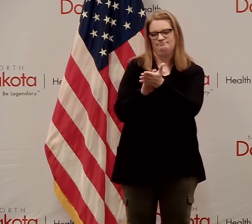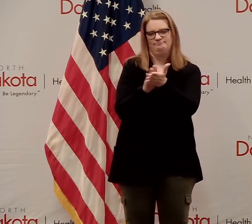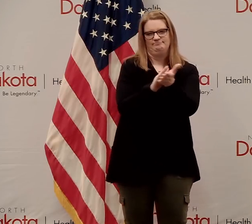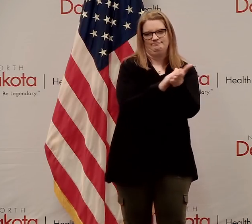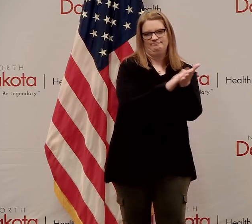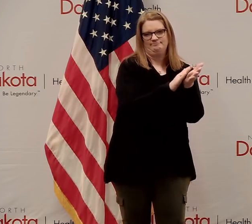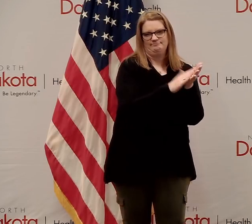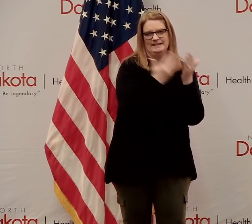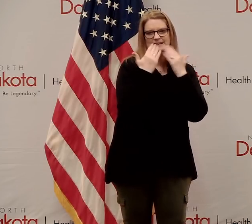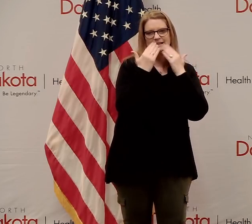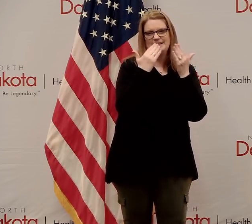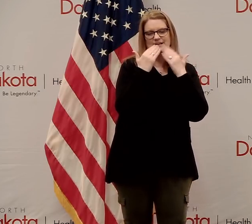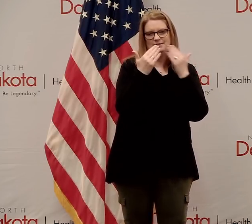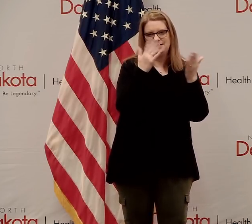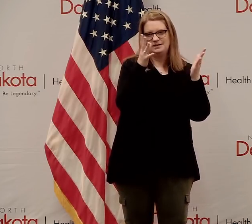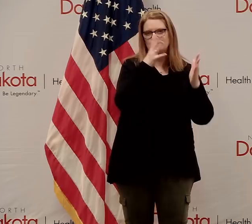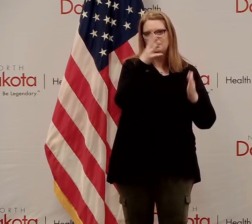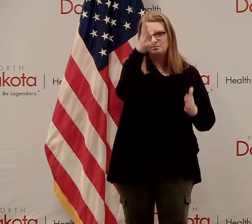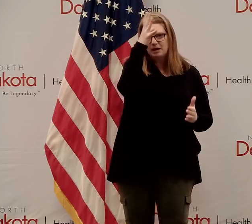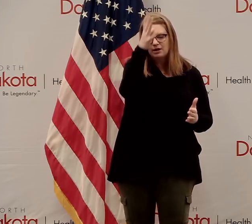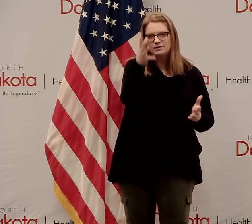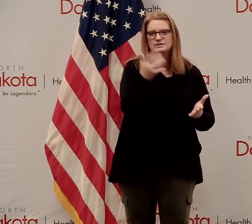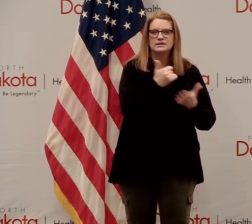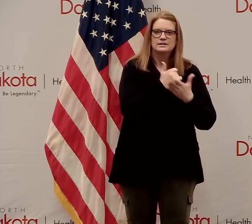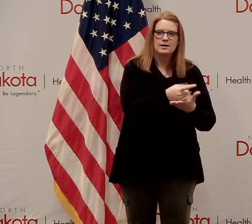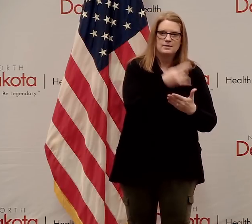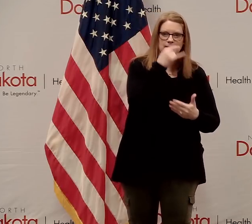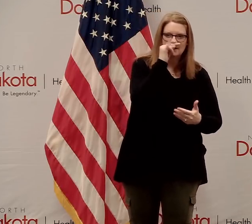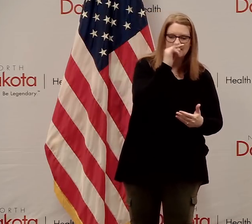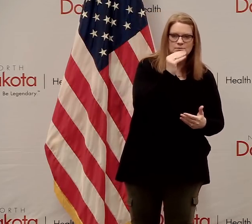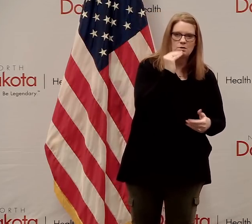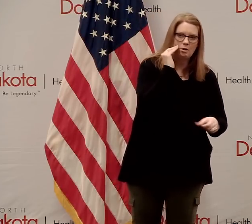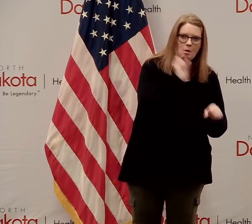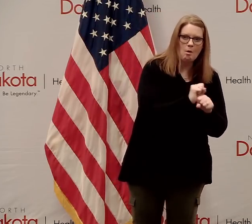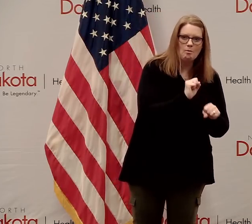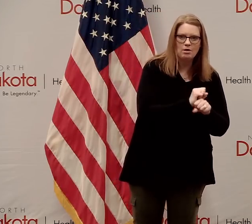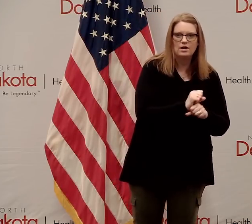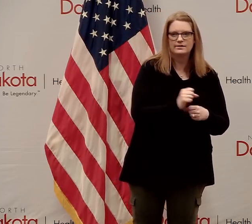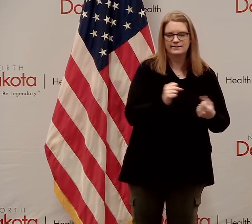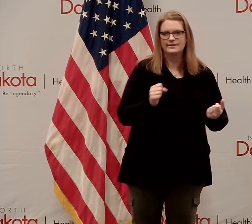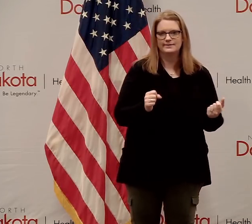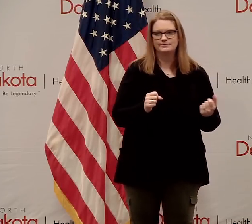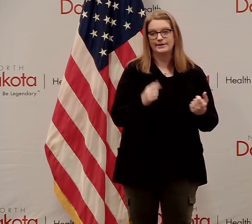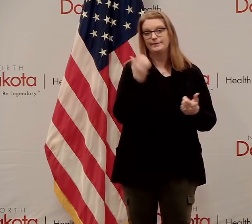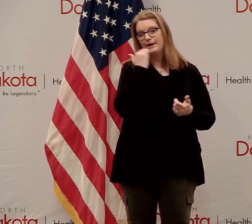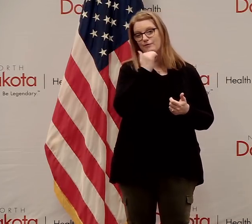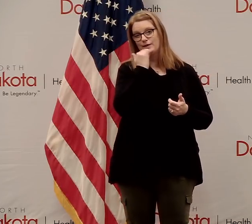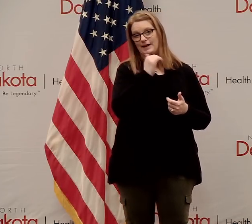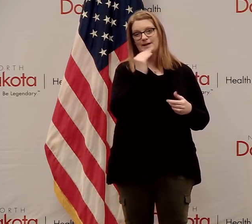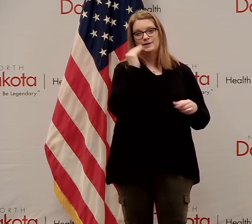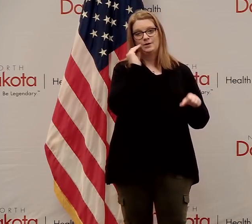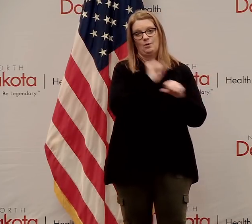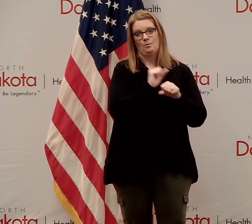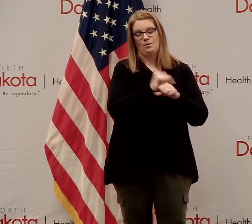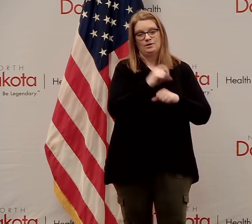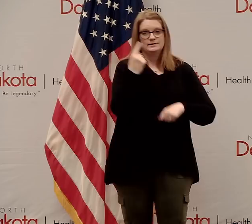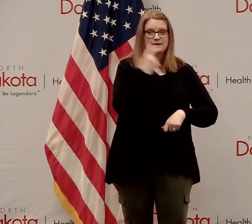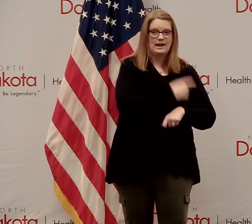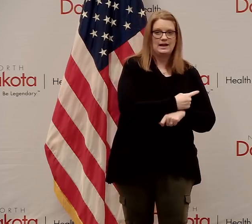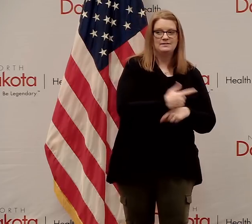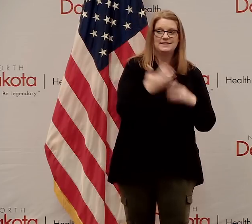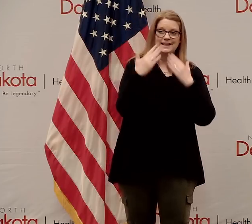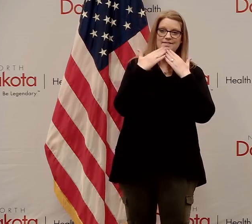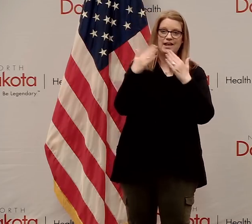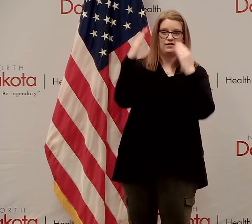parents that are helping their kids with homework. Every day is homework day. Thank you for that. Thanks for the teachers that are